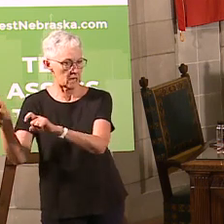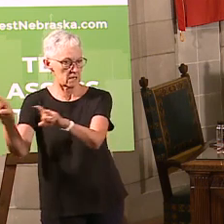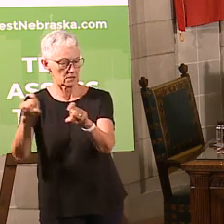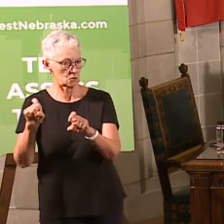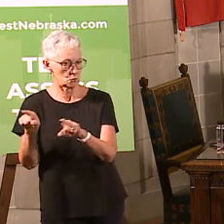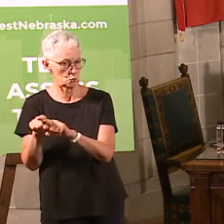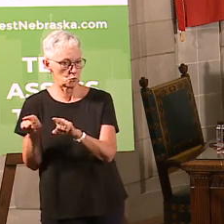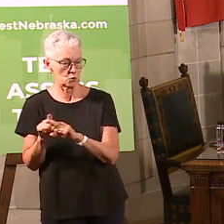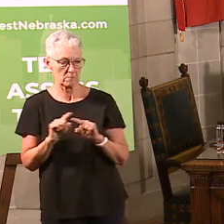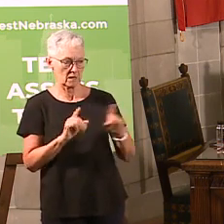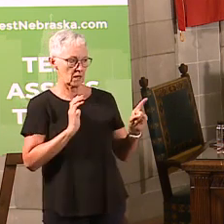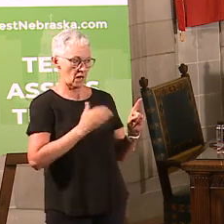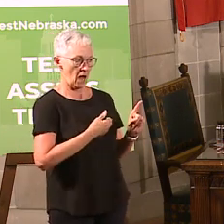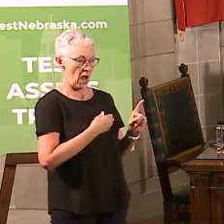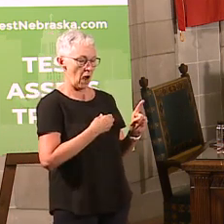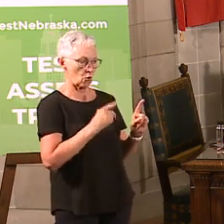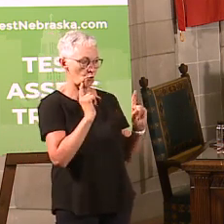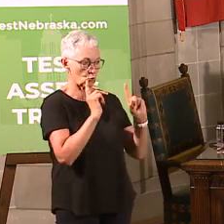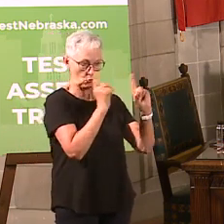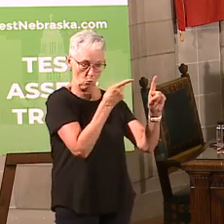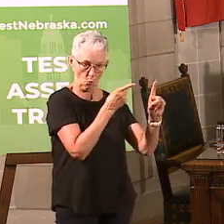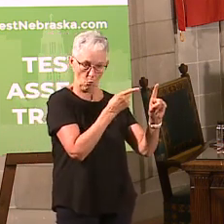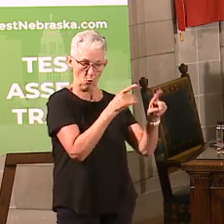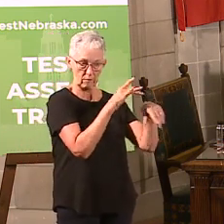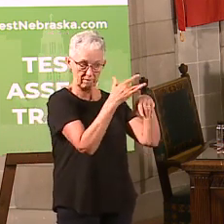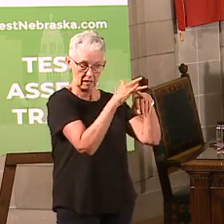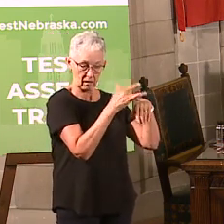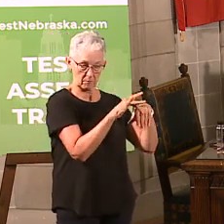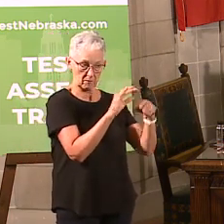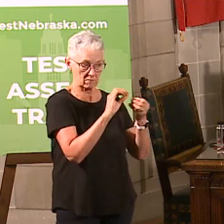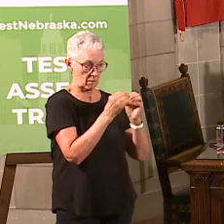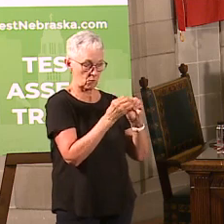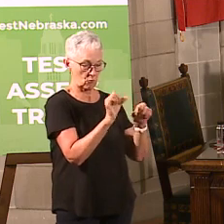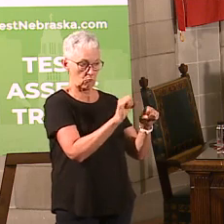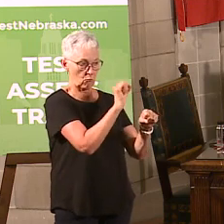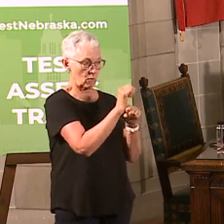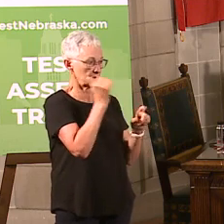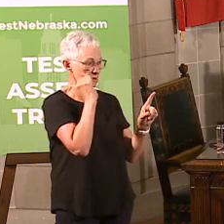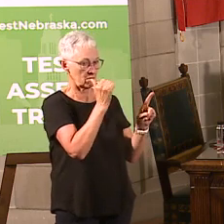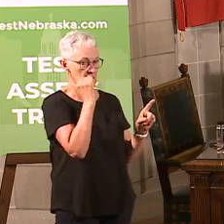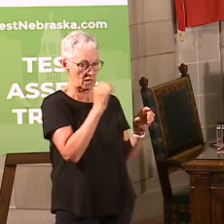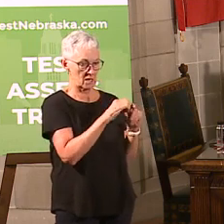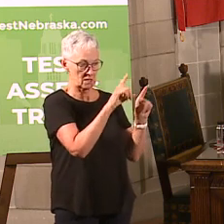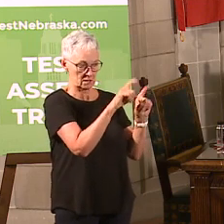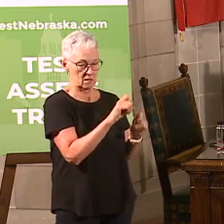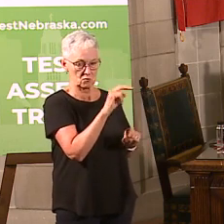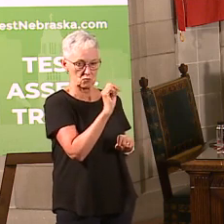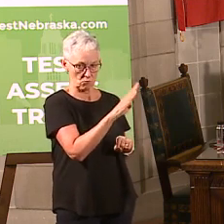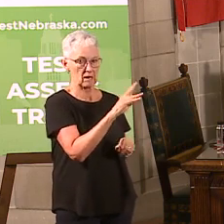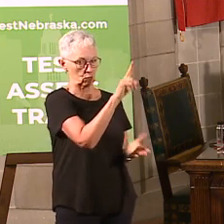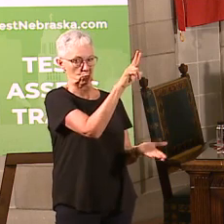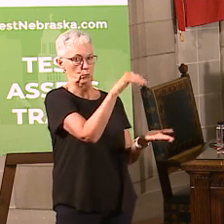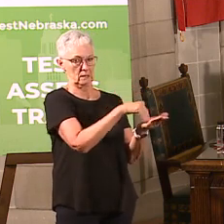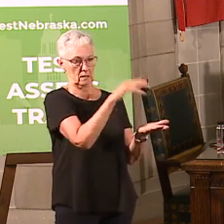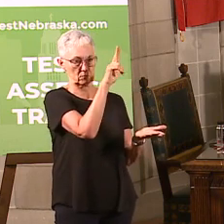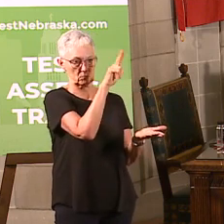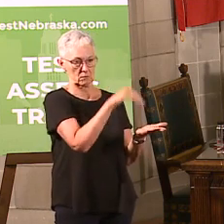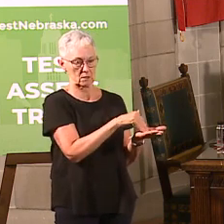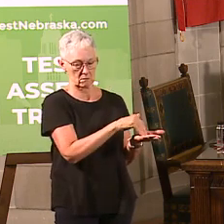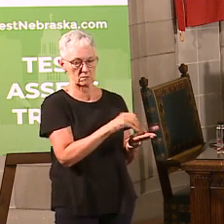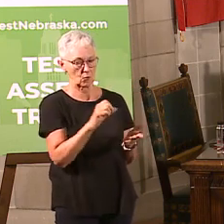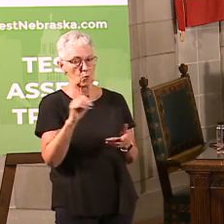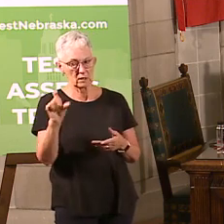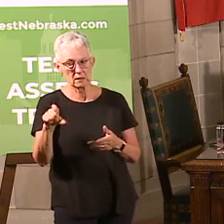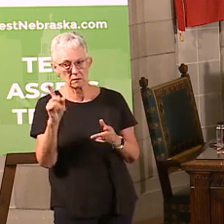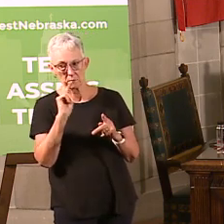through Test Nebraska. So the 3,000 is specifically focused around the Test Nebraska. And like I said, we've got the capacity to be able to do it. We just need to get people signed up